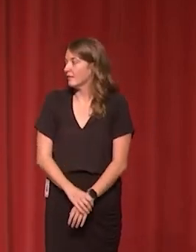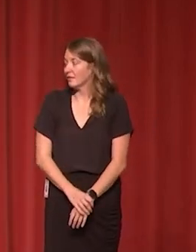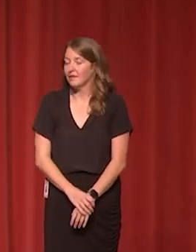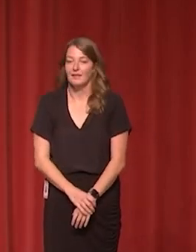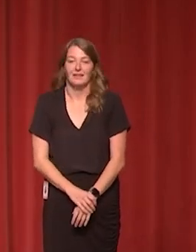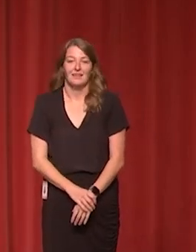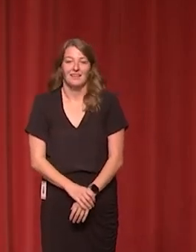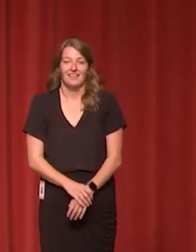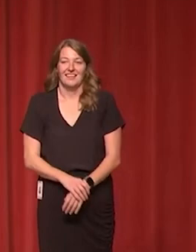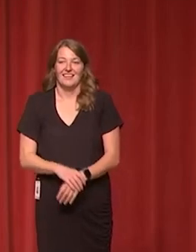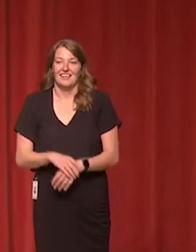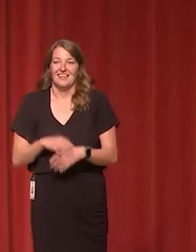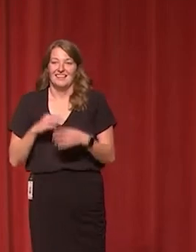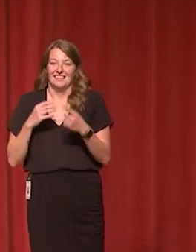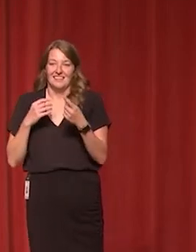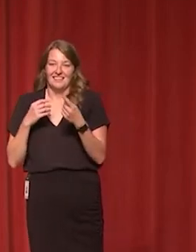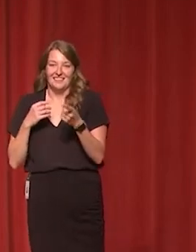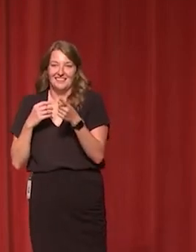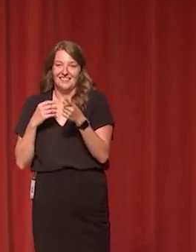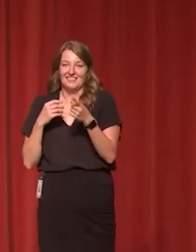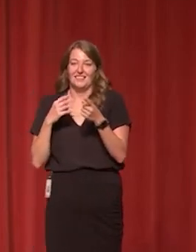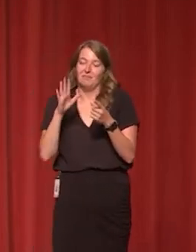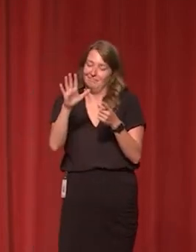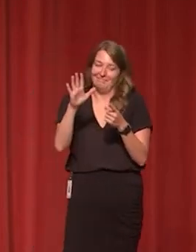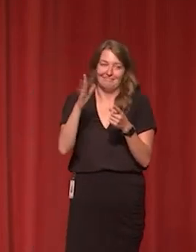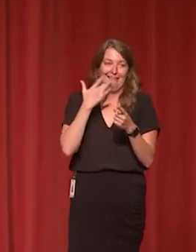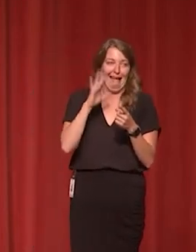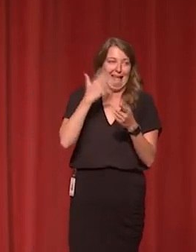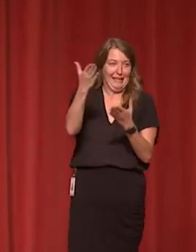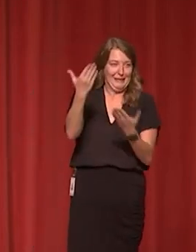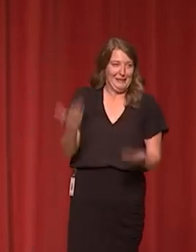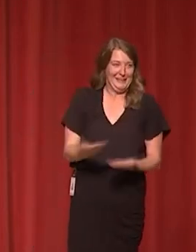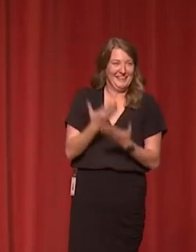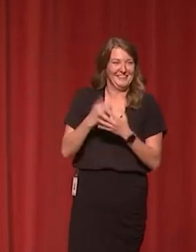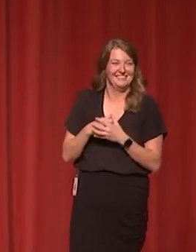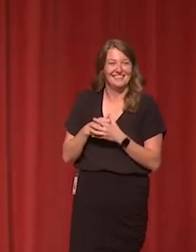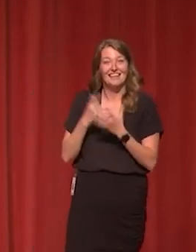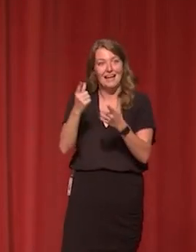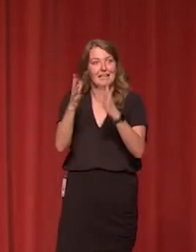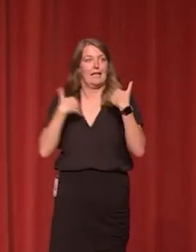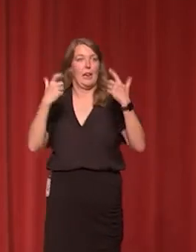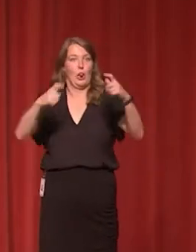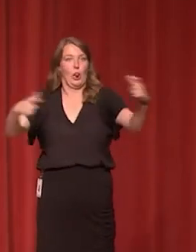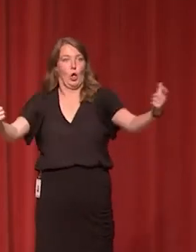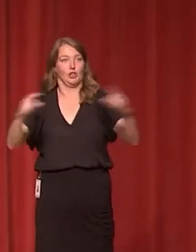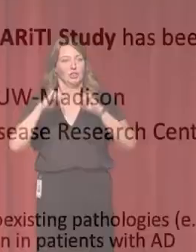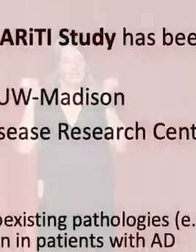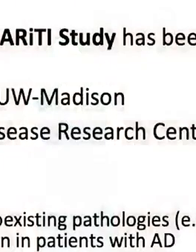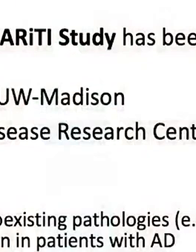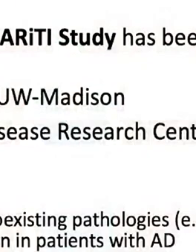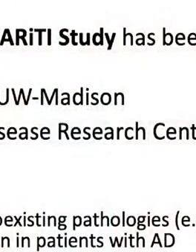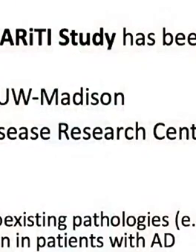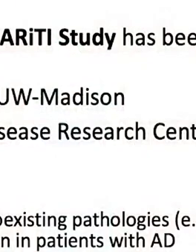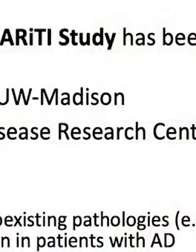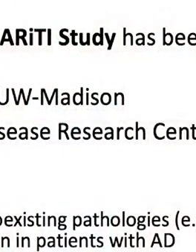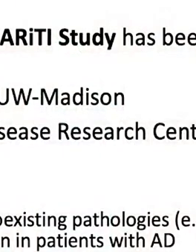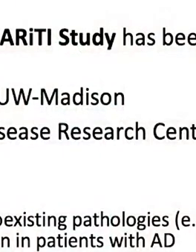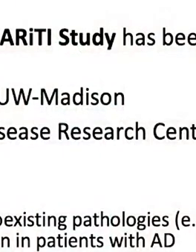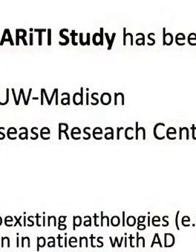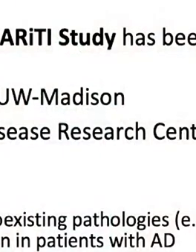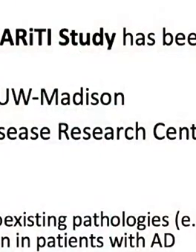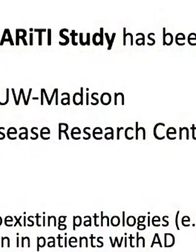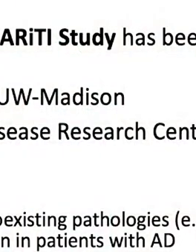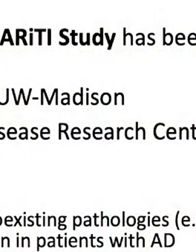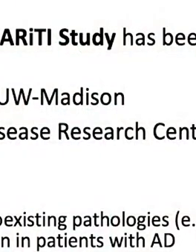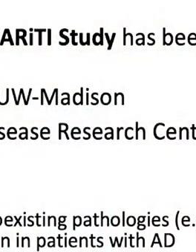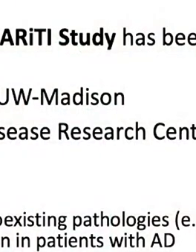We're so fortunate to have scientists like Dr. Johnson. He's got a large team. Clarity will involve all the